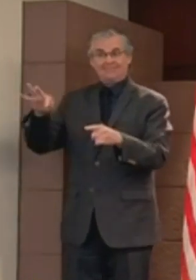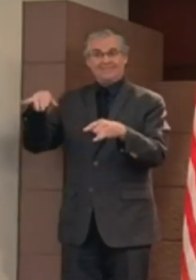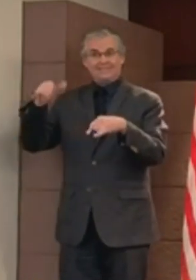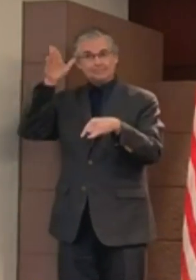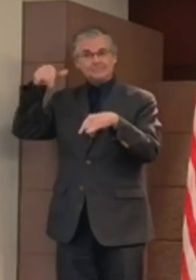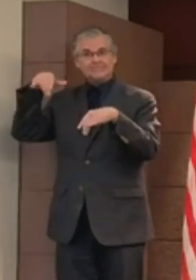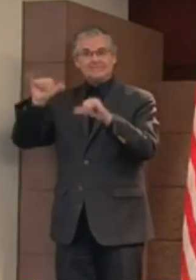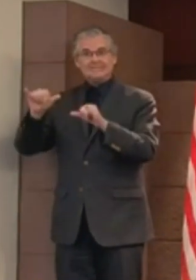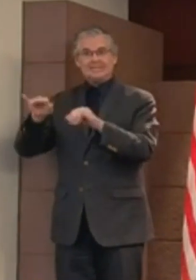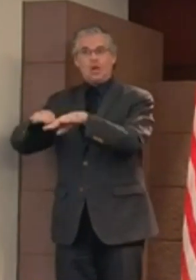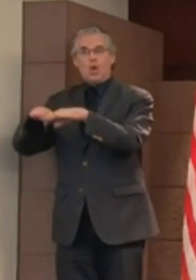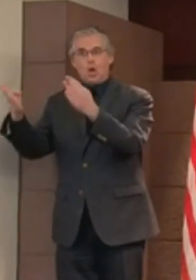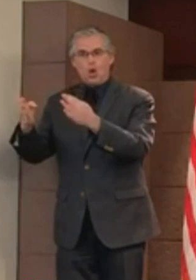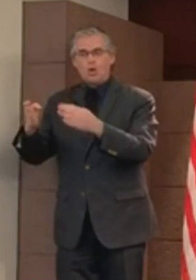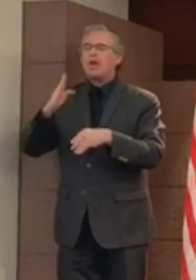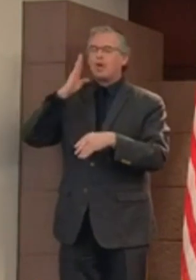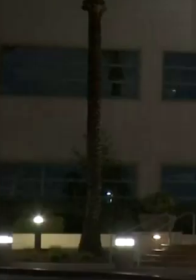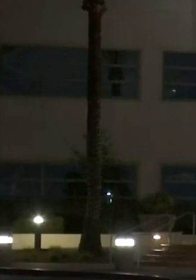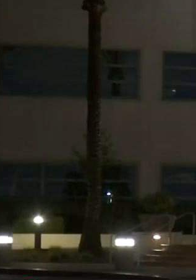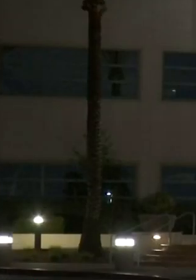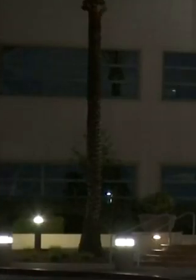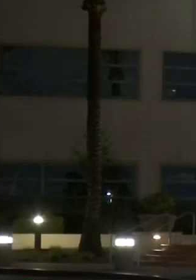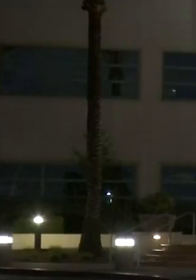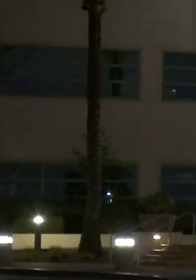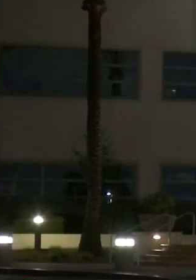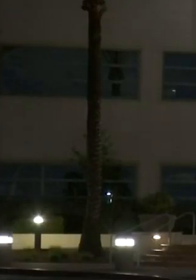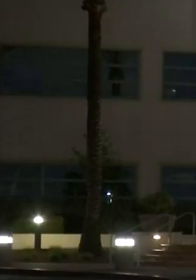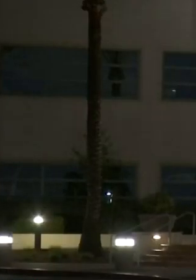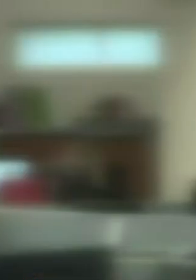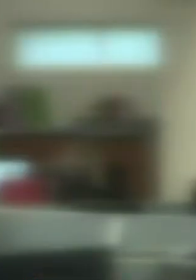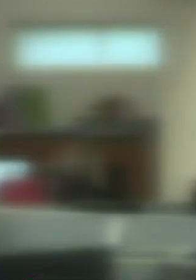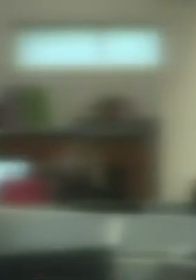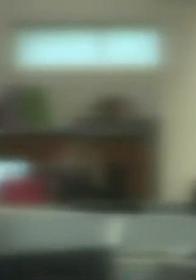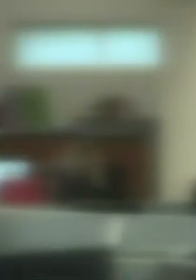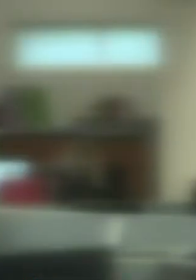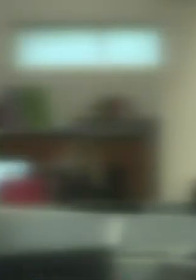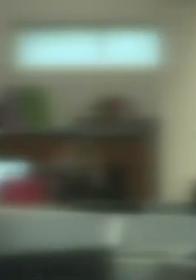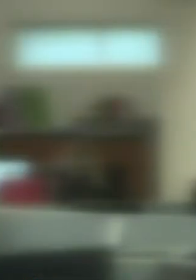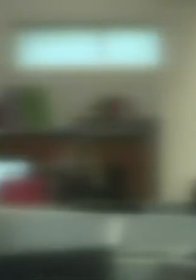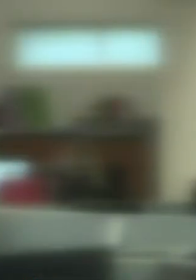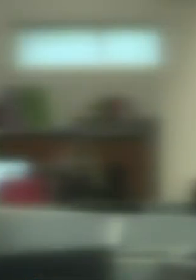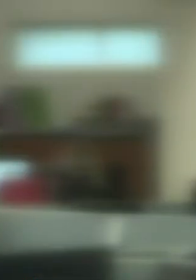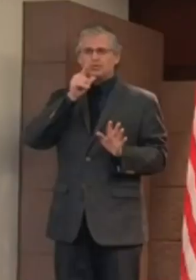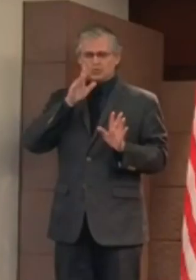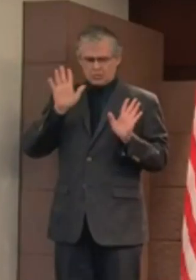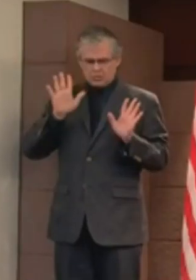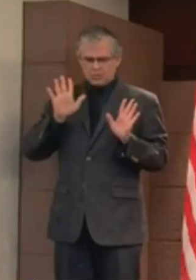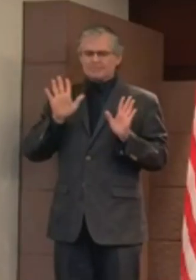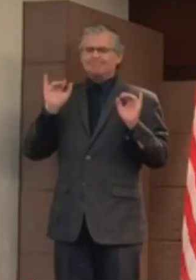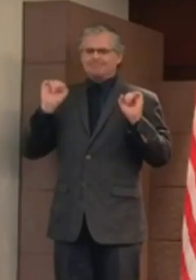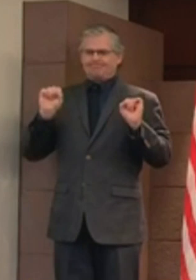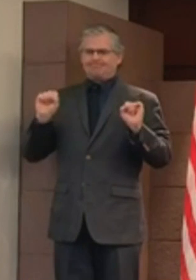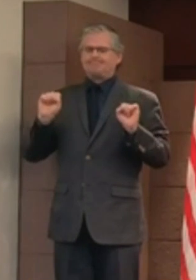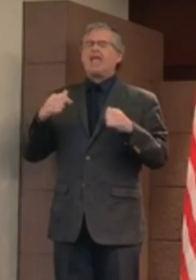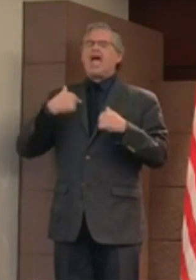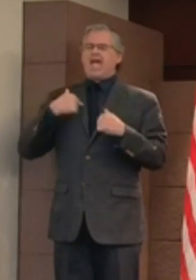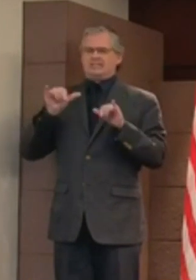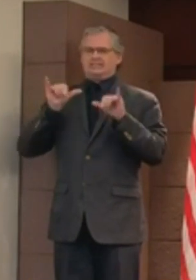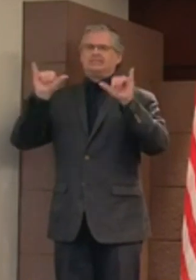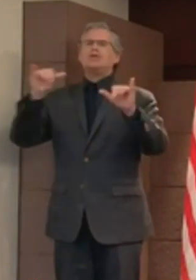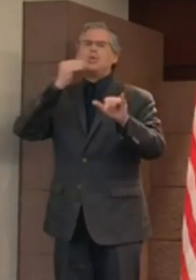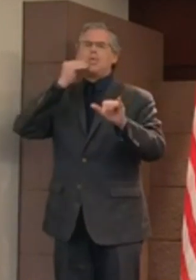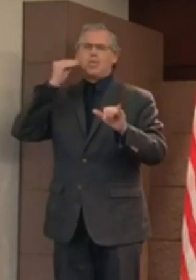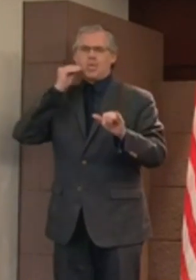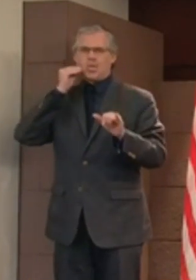civil and criminal penalties as a result. He was frustrated to hear some aren't listening. We know that not everyone is stepping